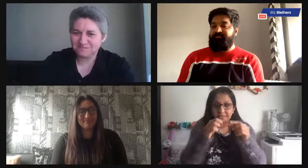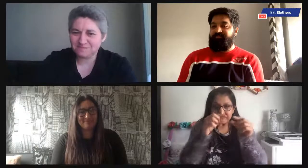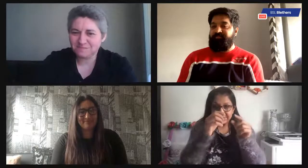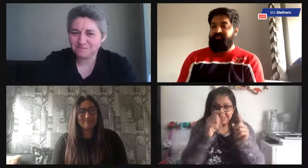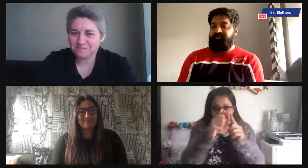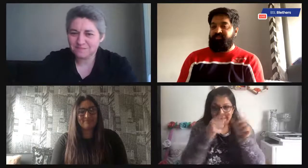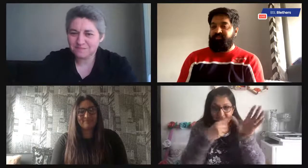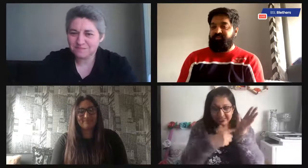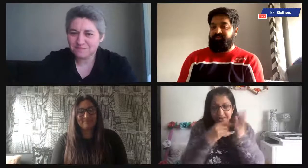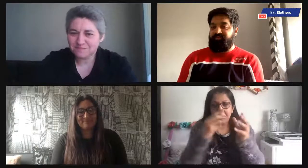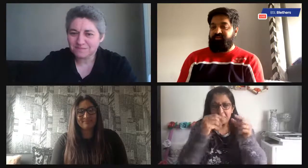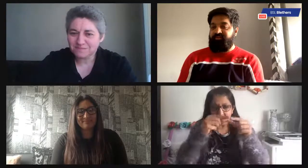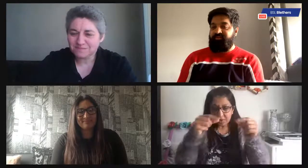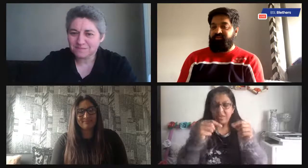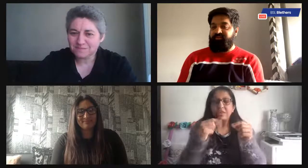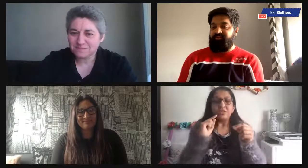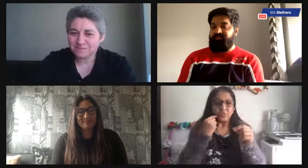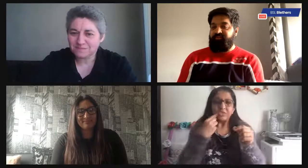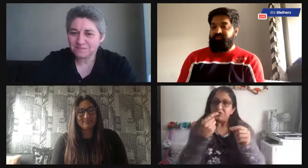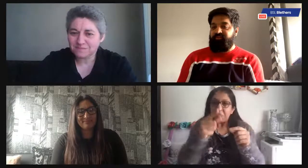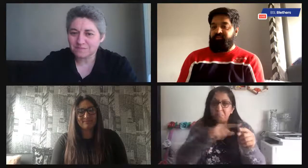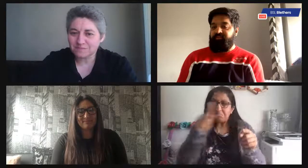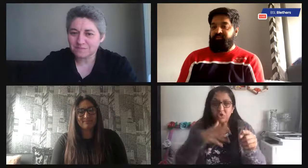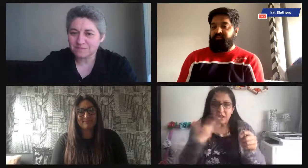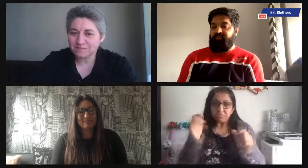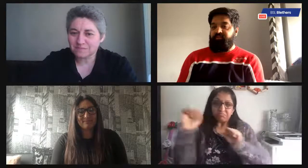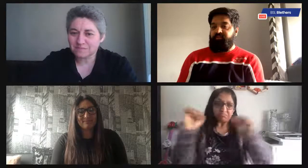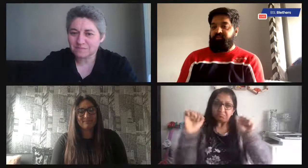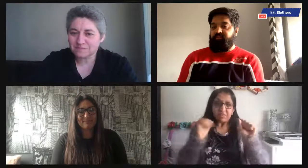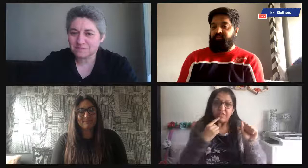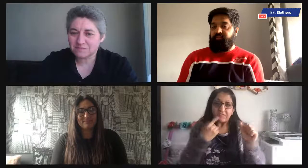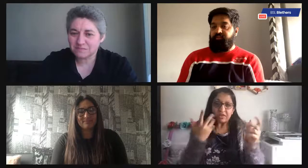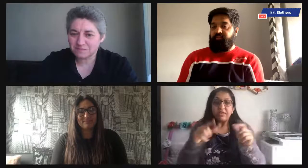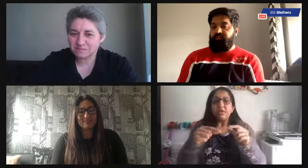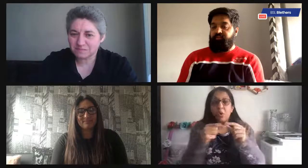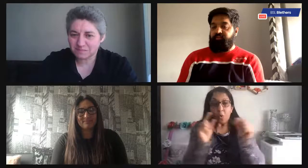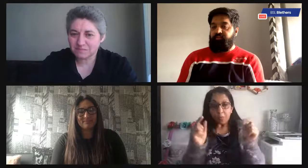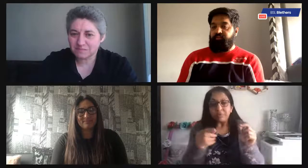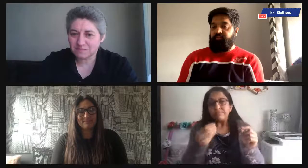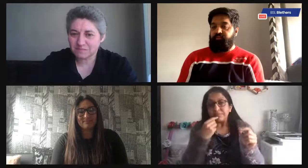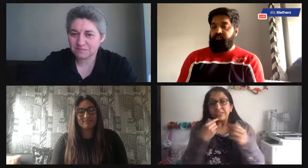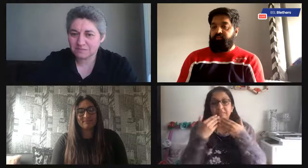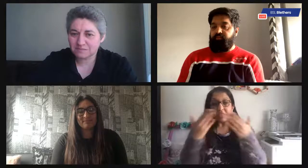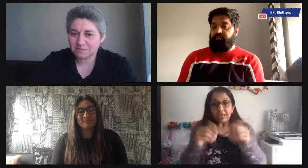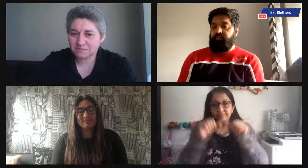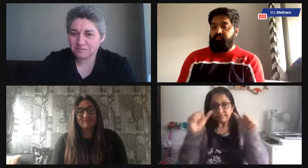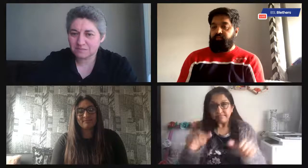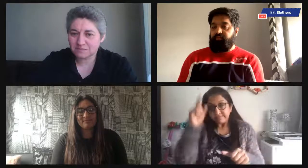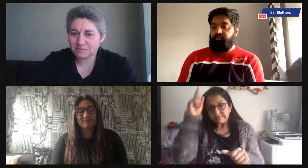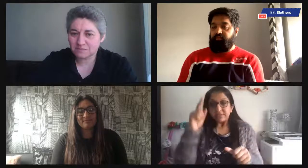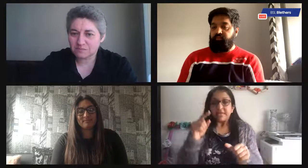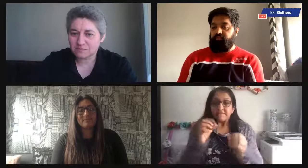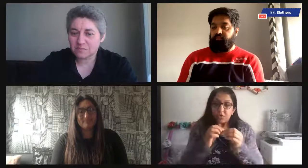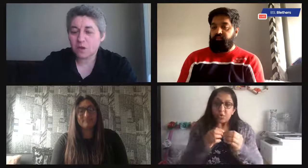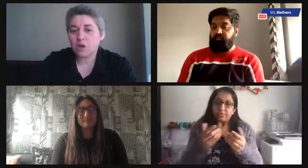water. So you would have a date. Some people don't like them. Some don't like the